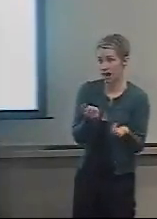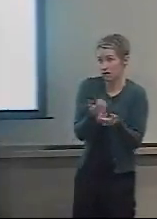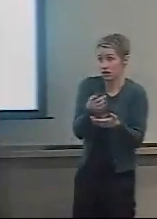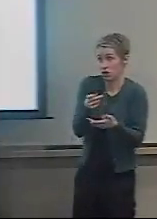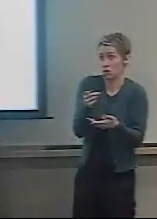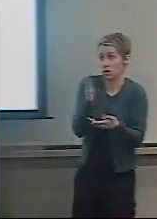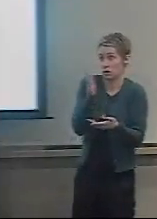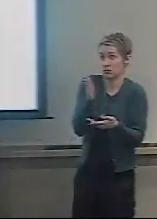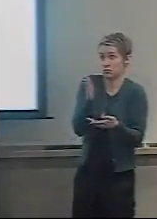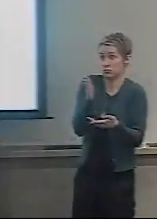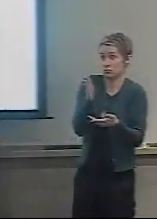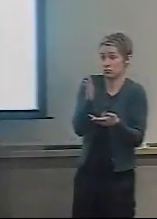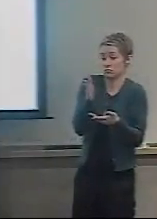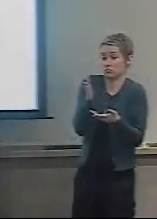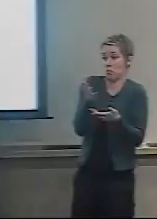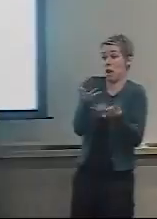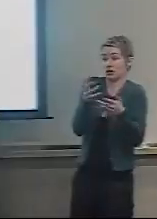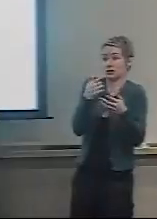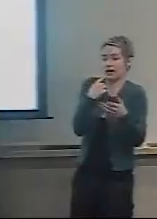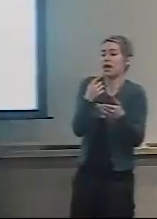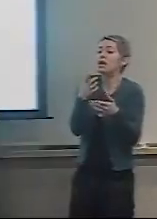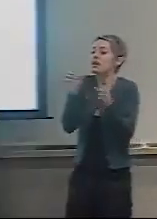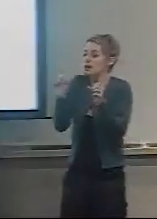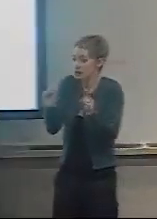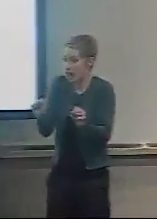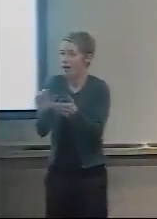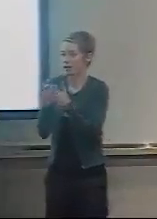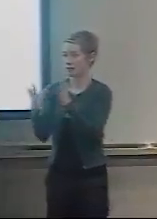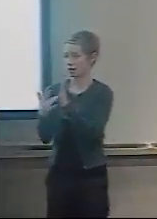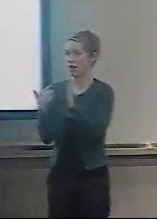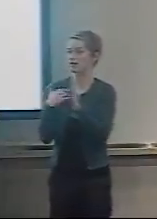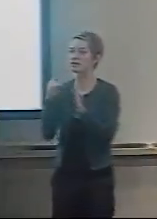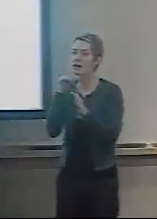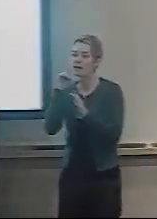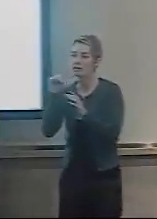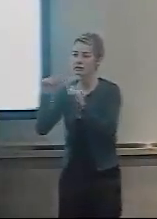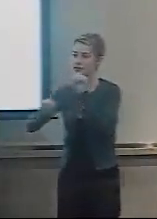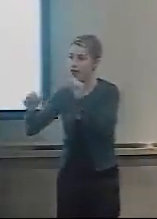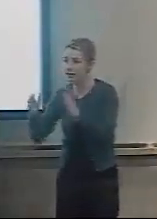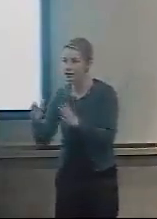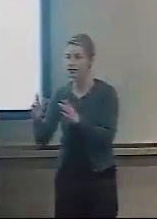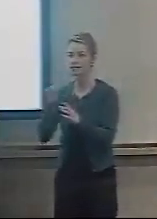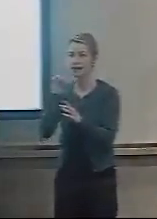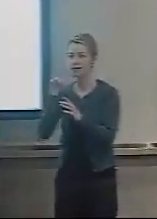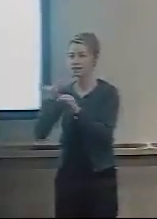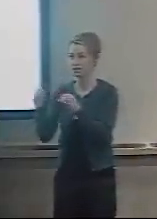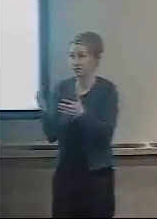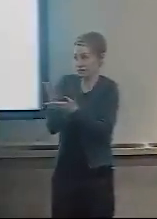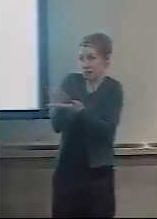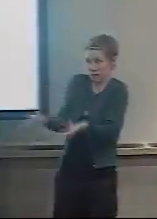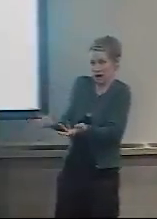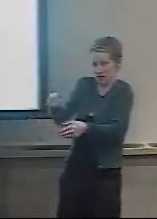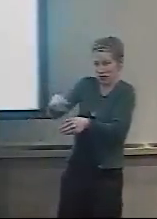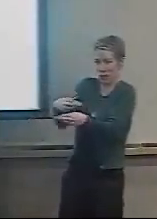say. And it can be very technical. There are deaf scientists and engineers, some in the room.